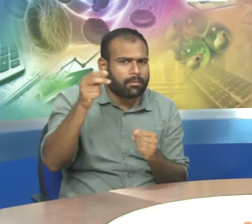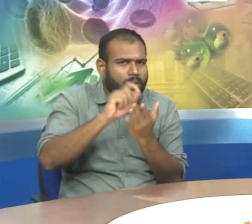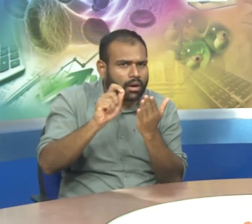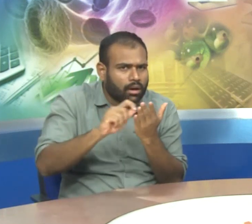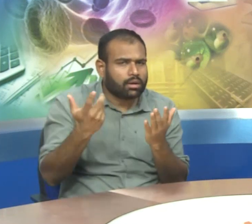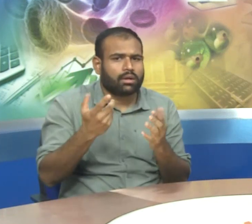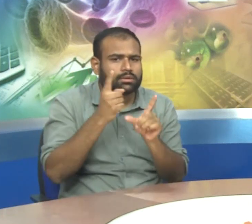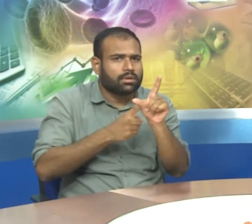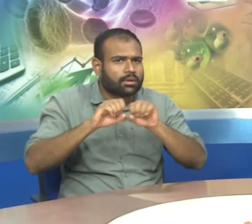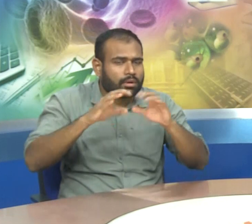IT-related services.